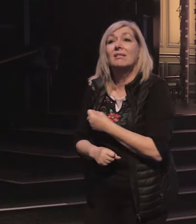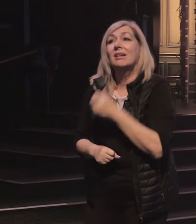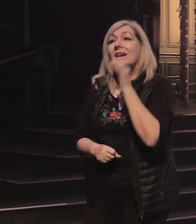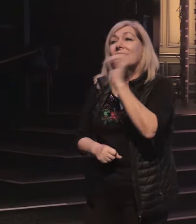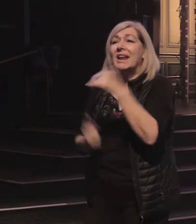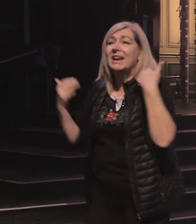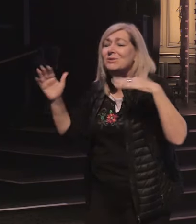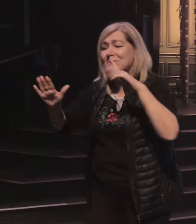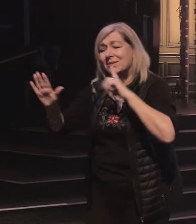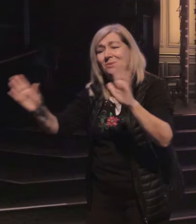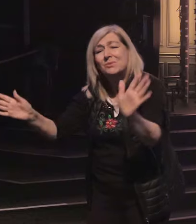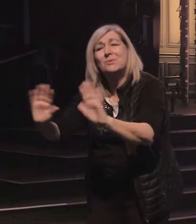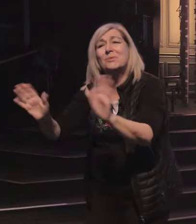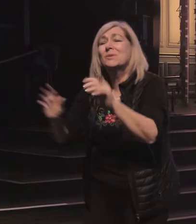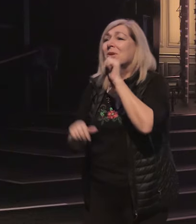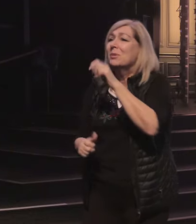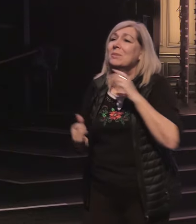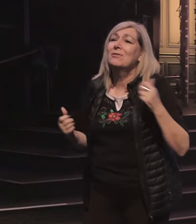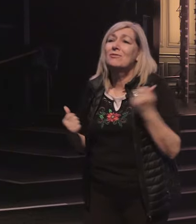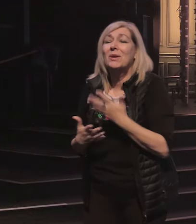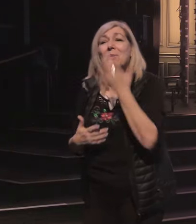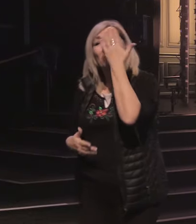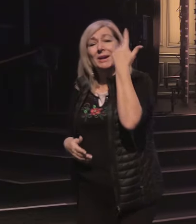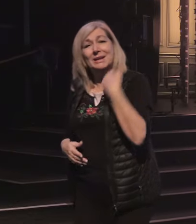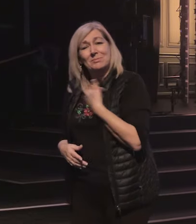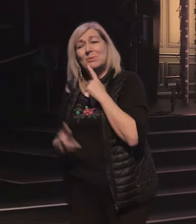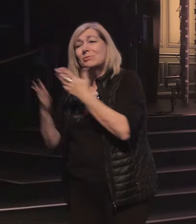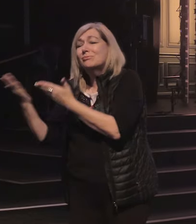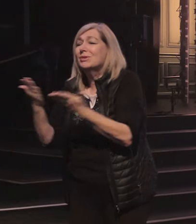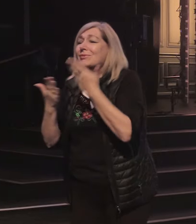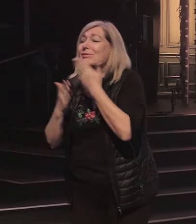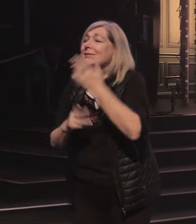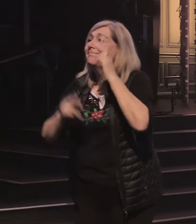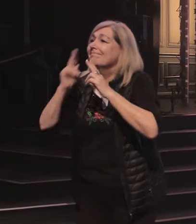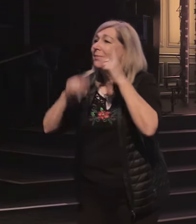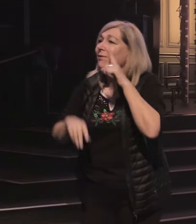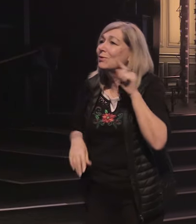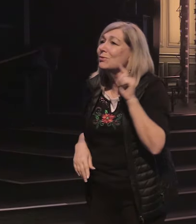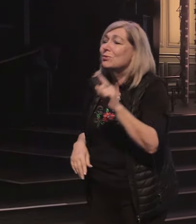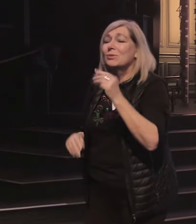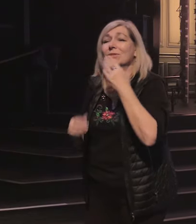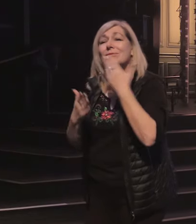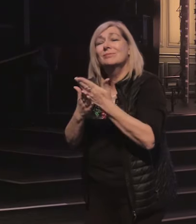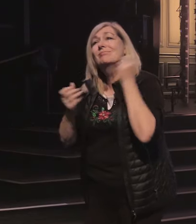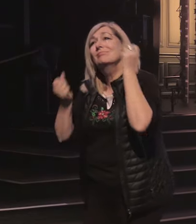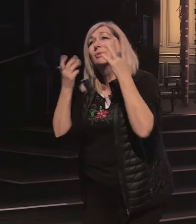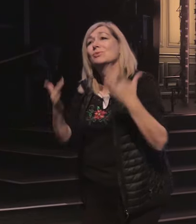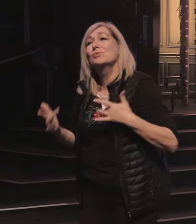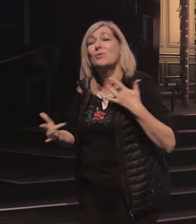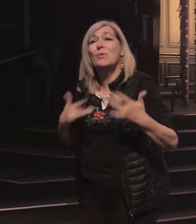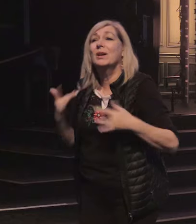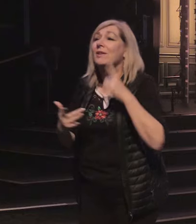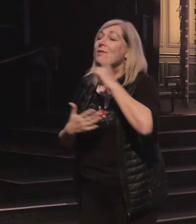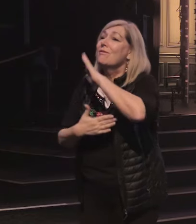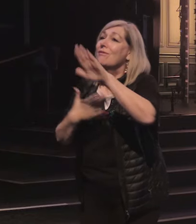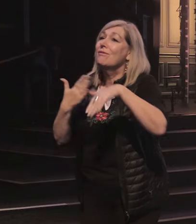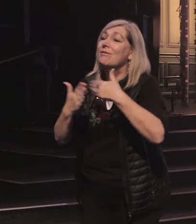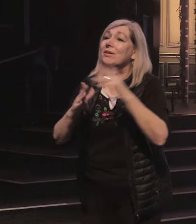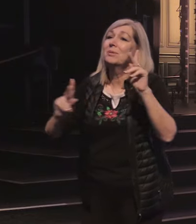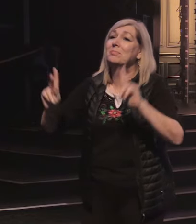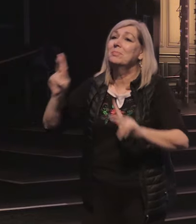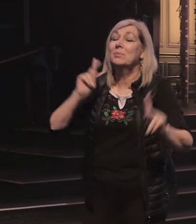"Do not be afraid, for behold, I bring you good tidings of great joy, which will be to all people. For